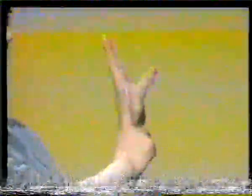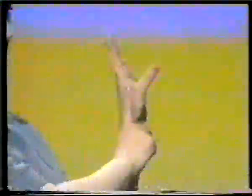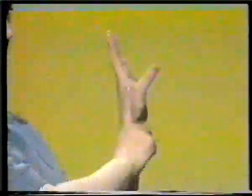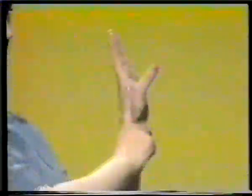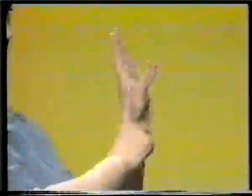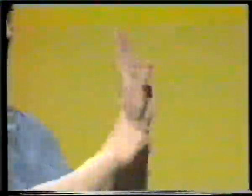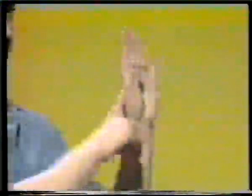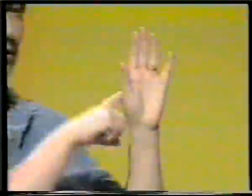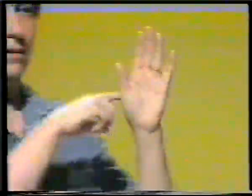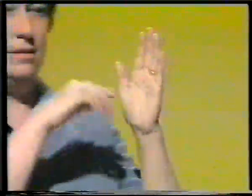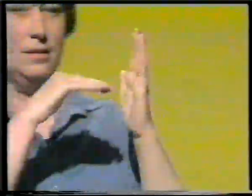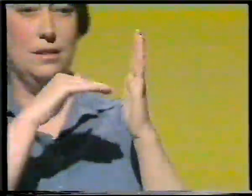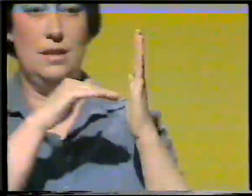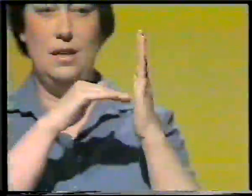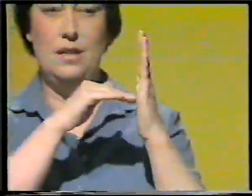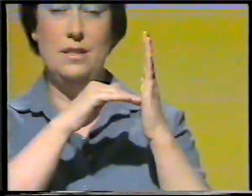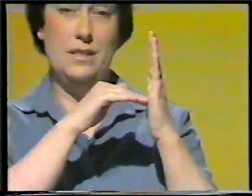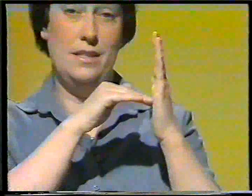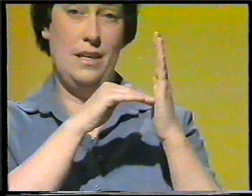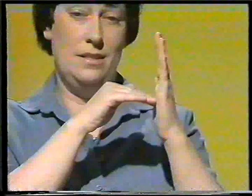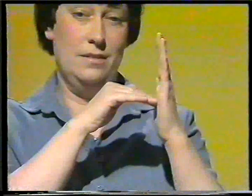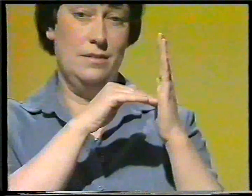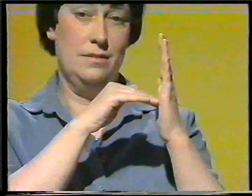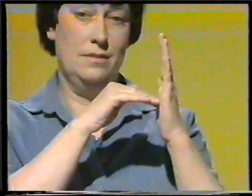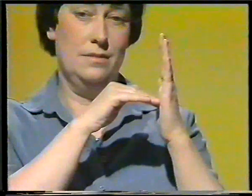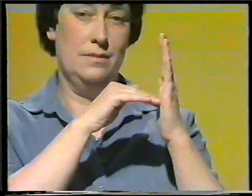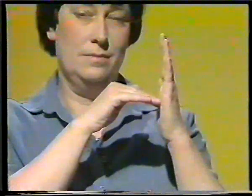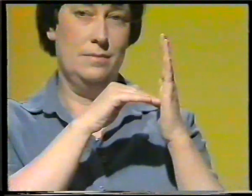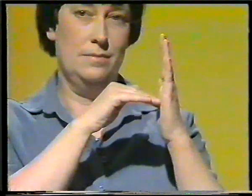Y, Z.